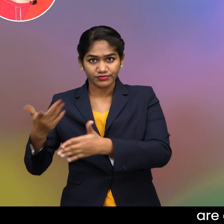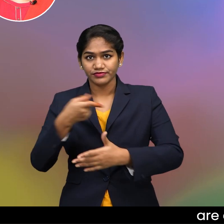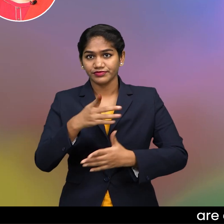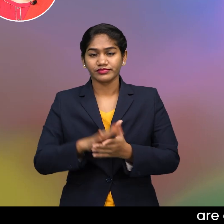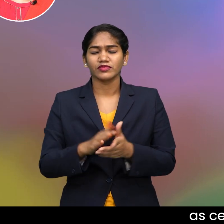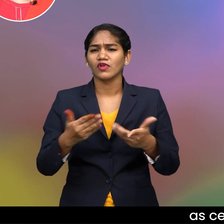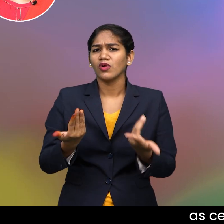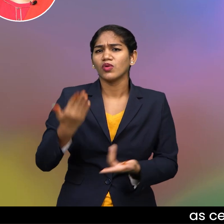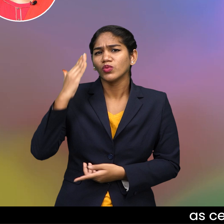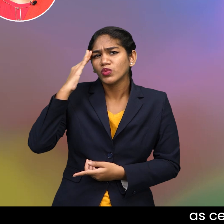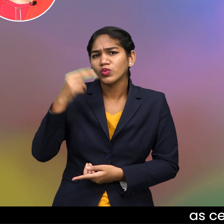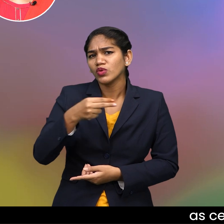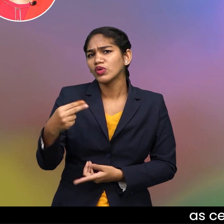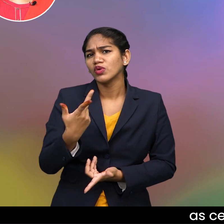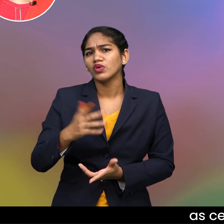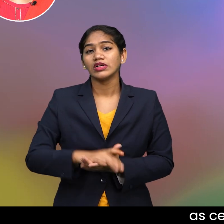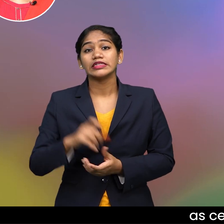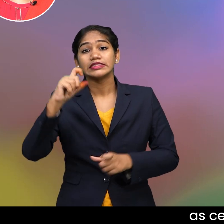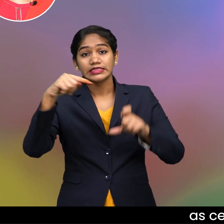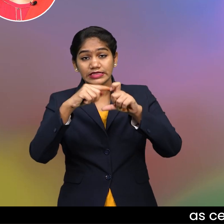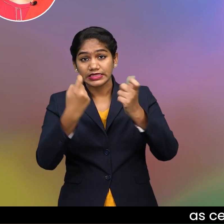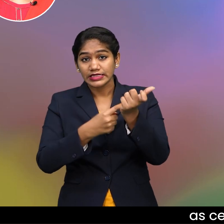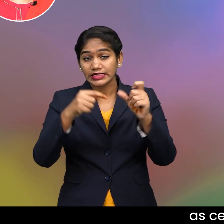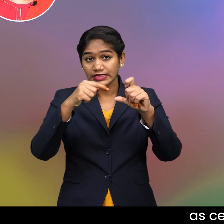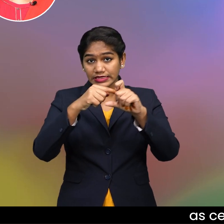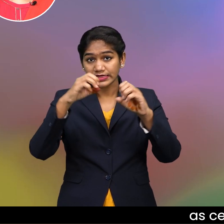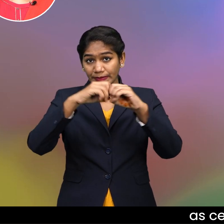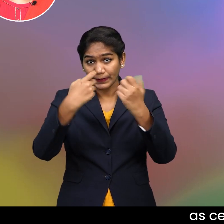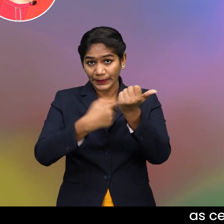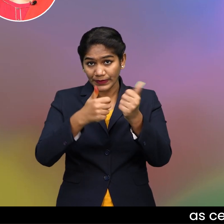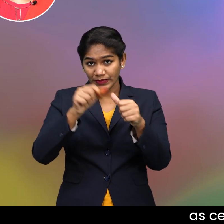are also known as cerebral lobes